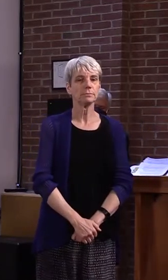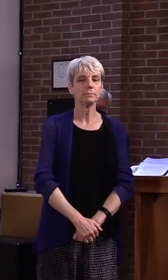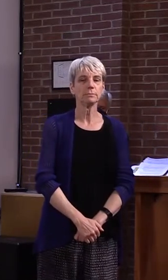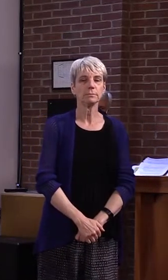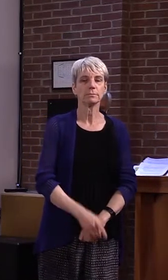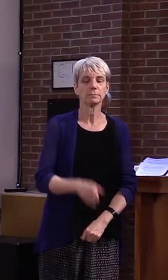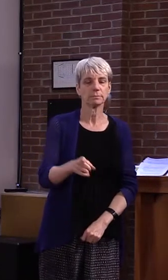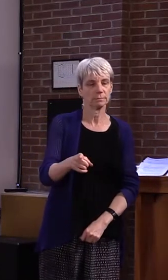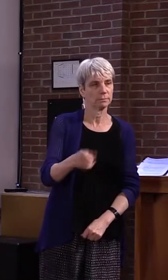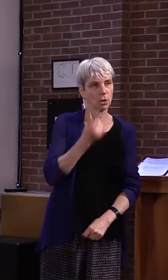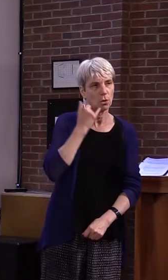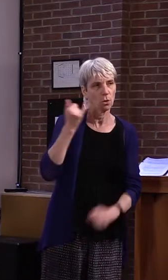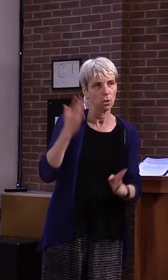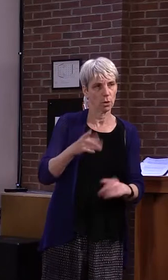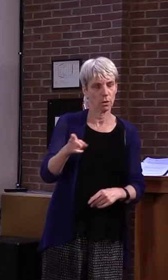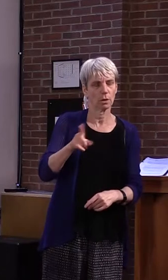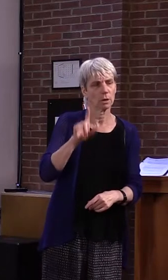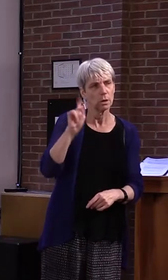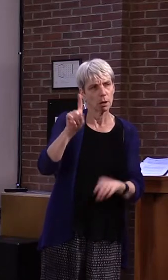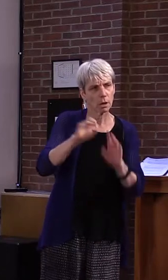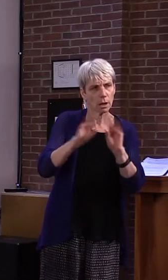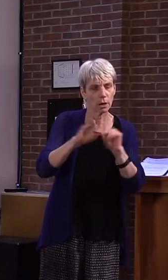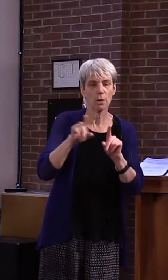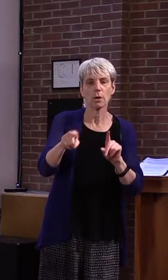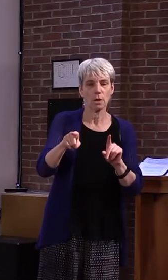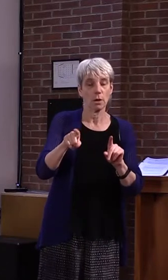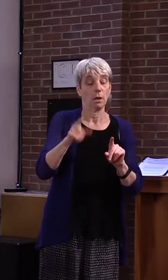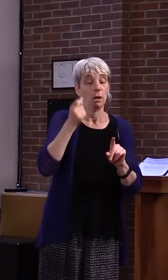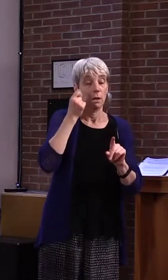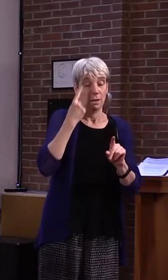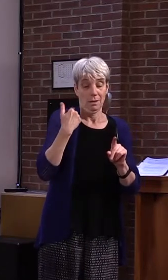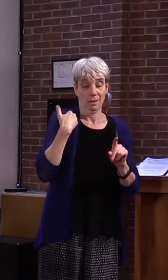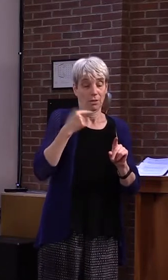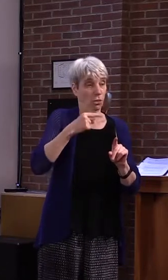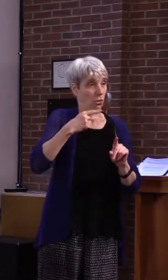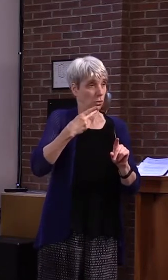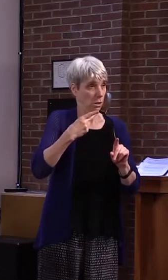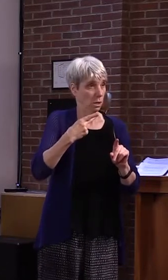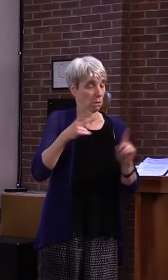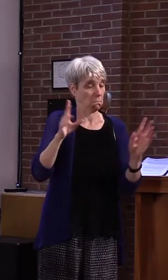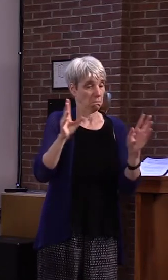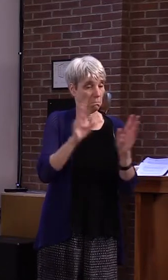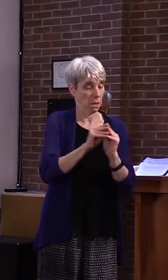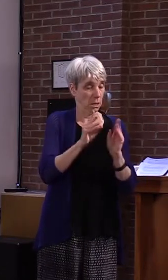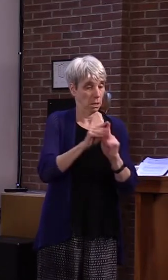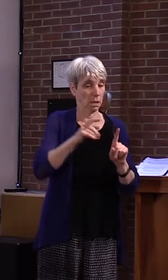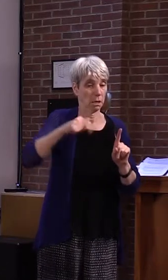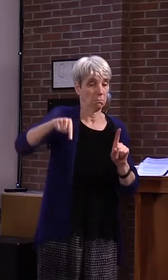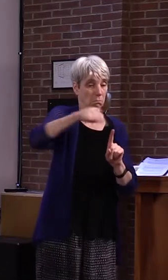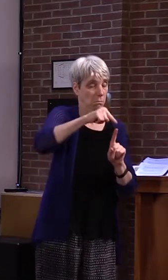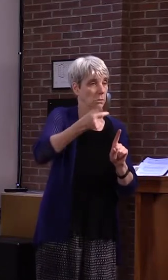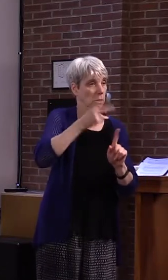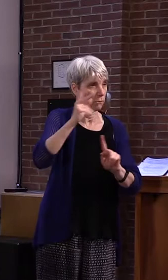So what was said during the meeting on Thursday by the lieutenant was